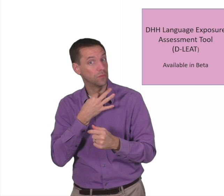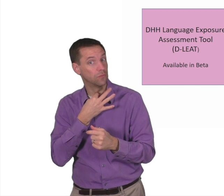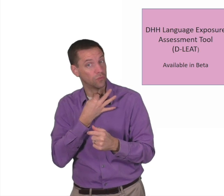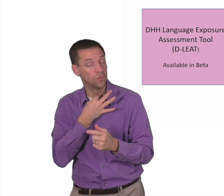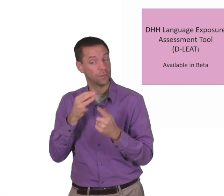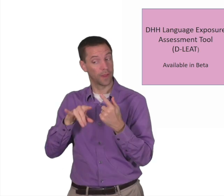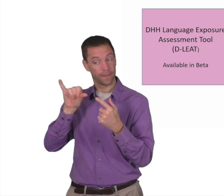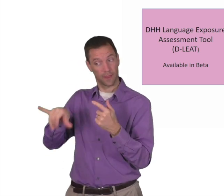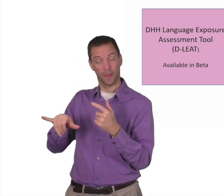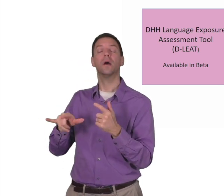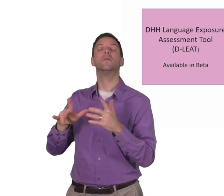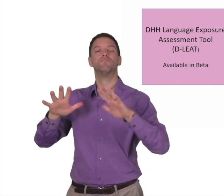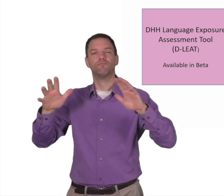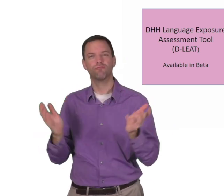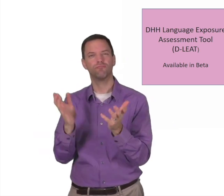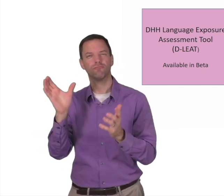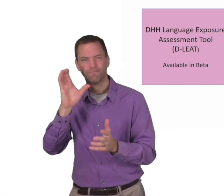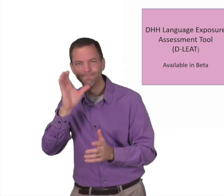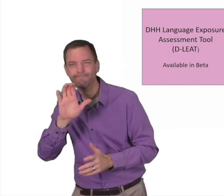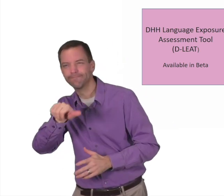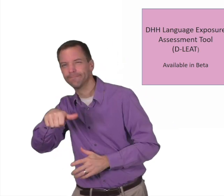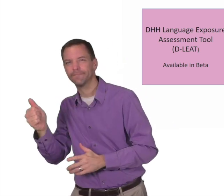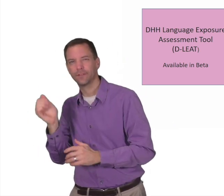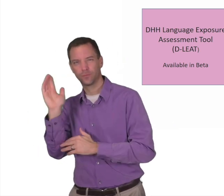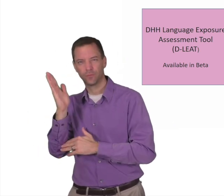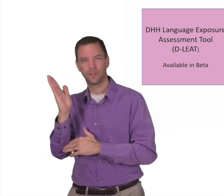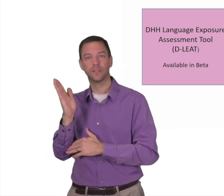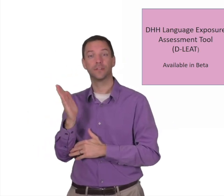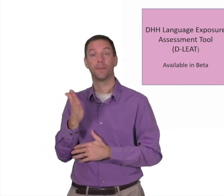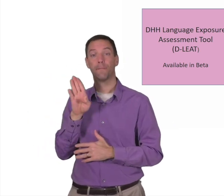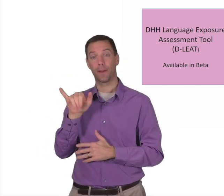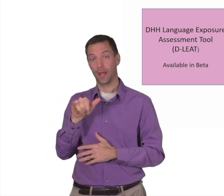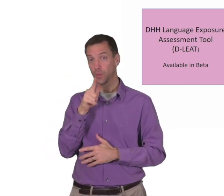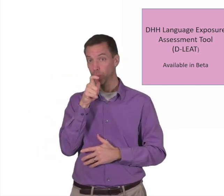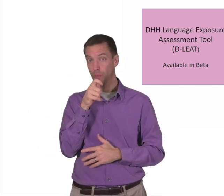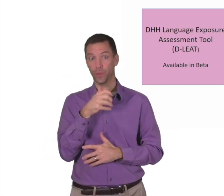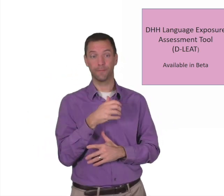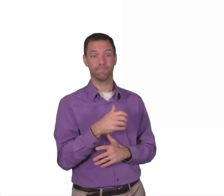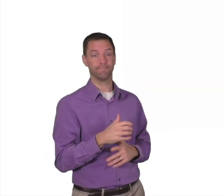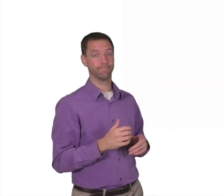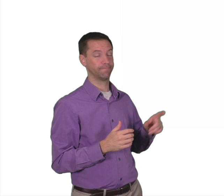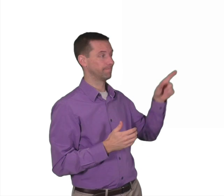practice, but if you're curious about that, I would encourage you to look for another presentation by